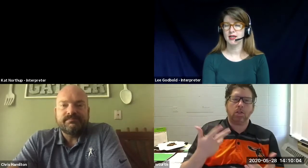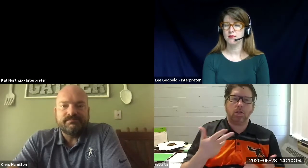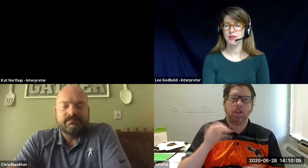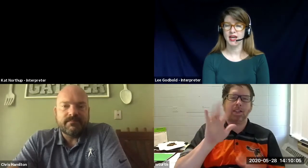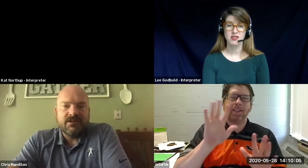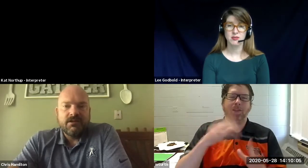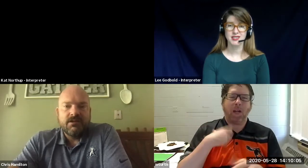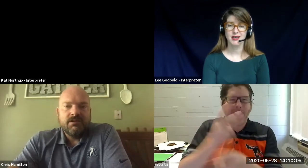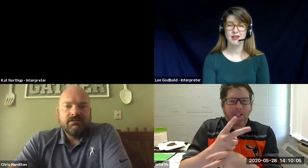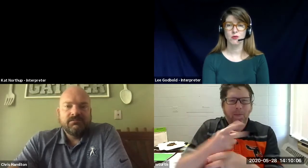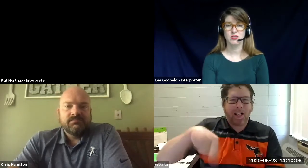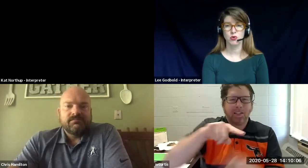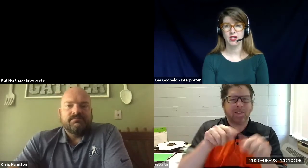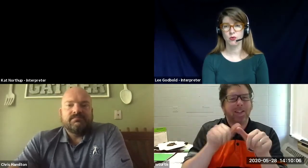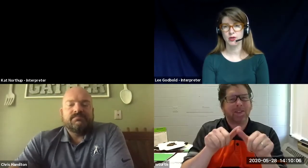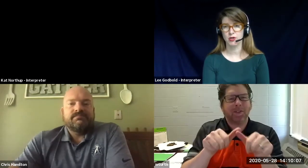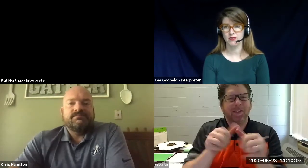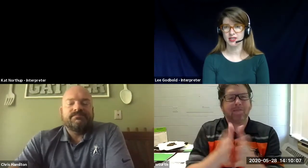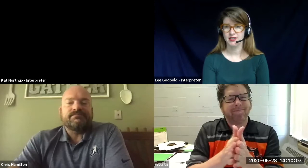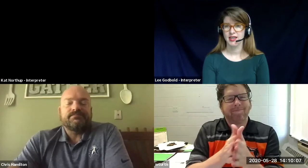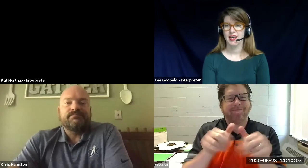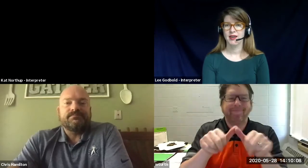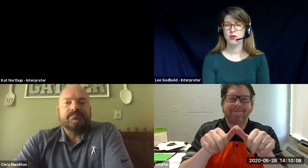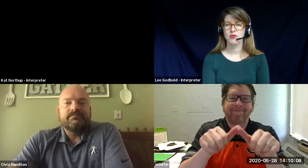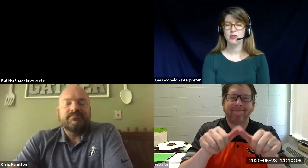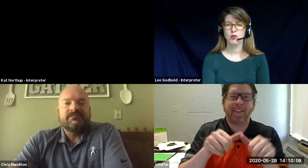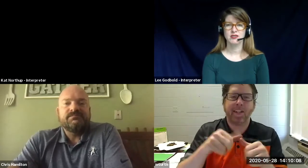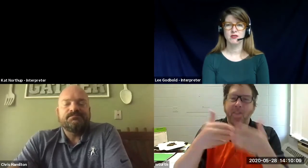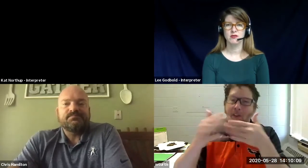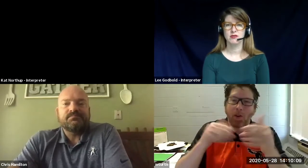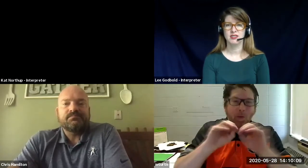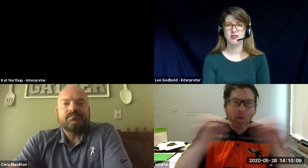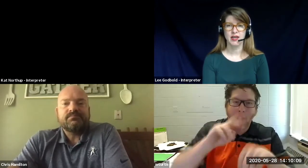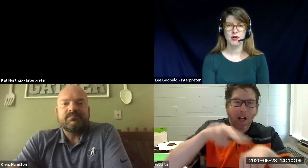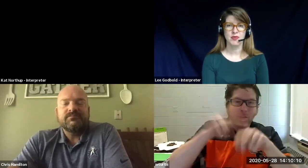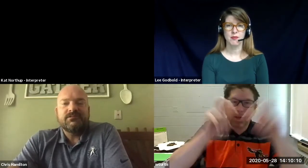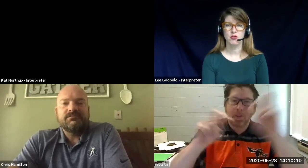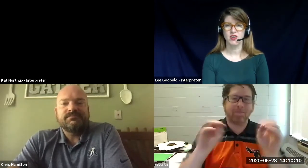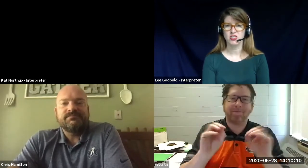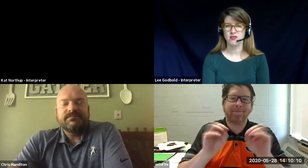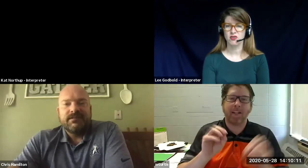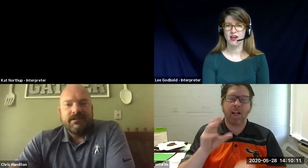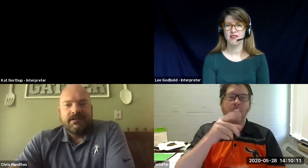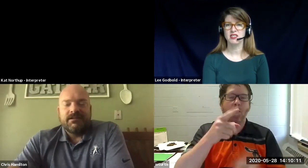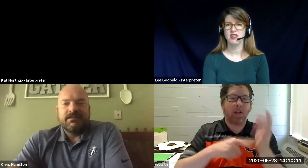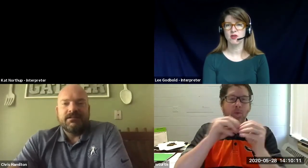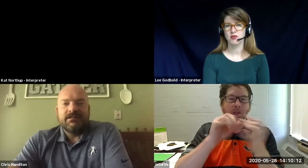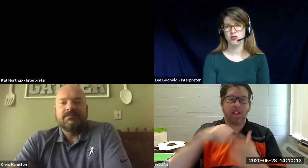some athletes may say, what's the point? I don't want to be a part of it. And we really want to still amp up that motivation for our athletes, even if there's no